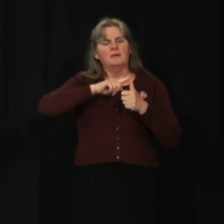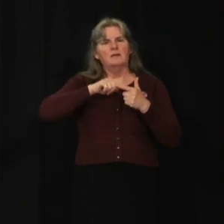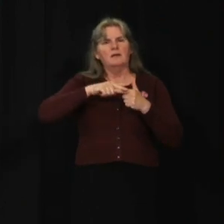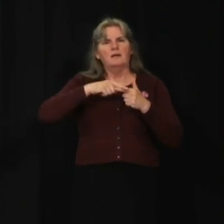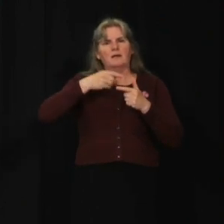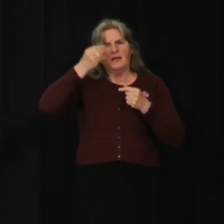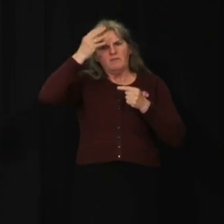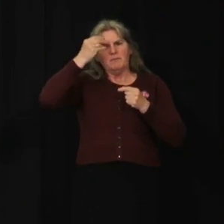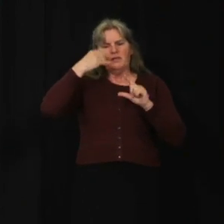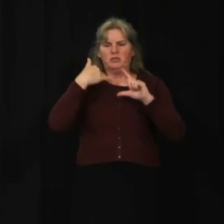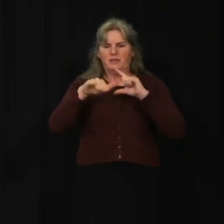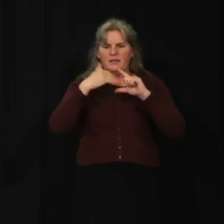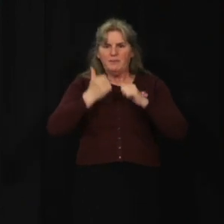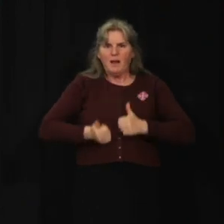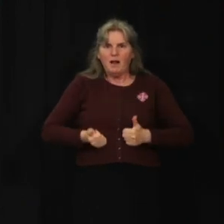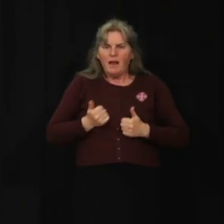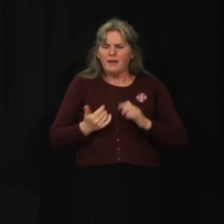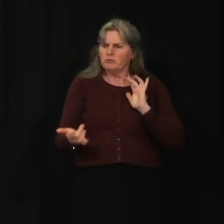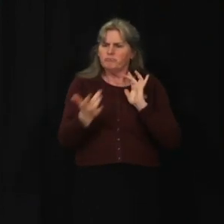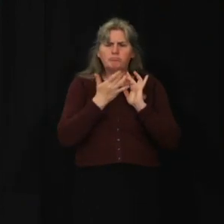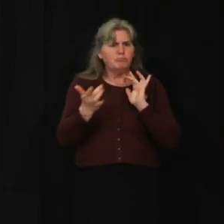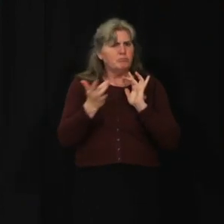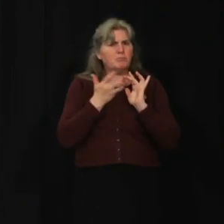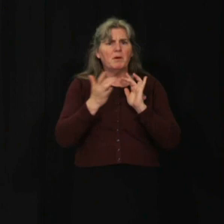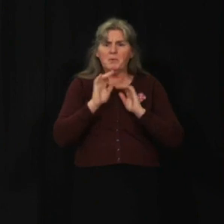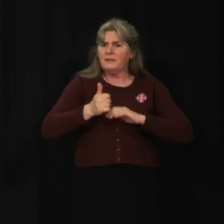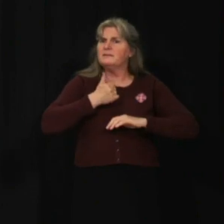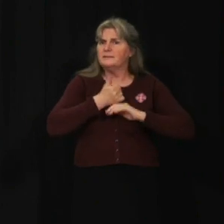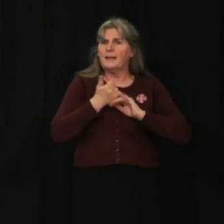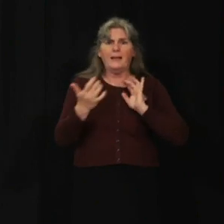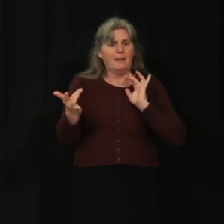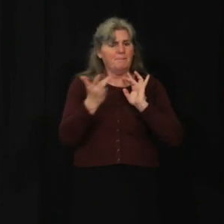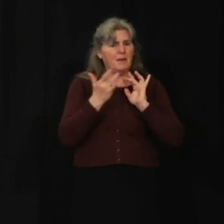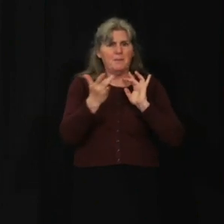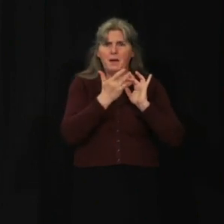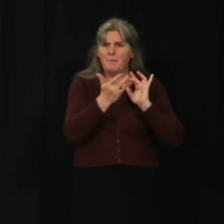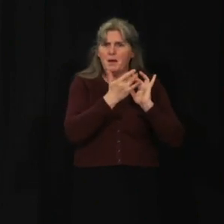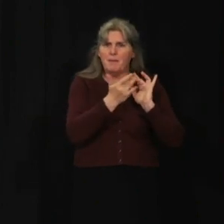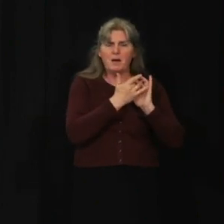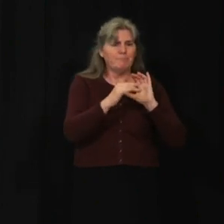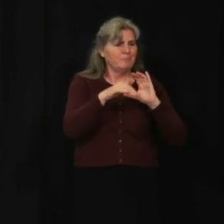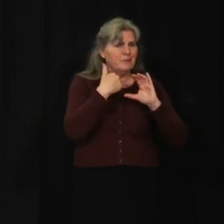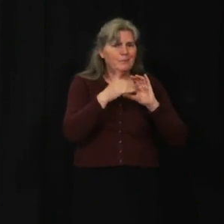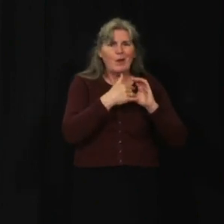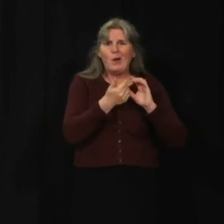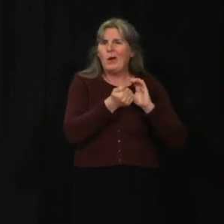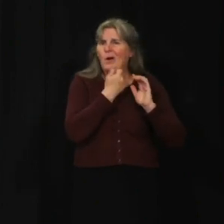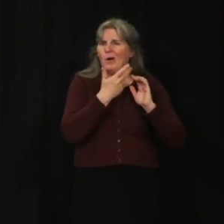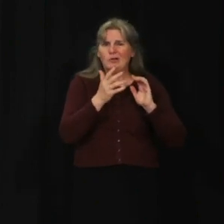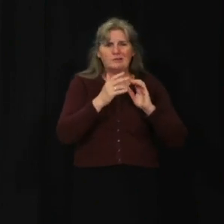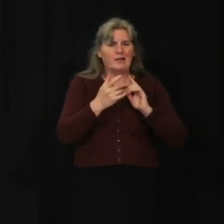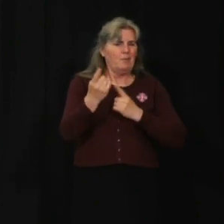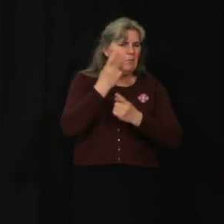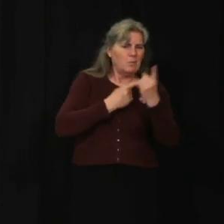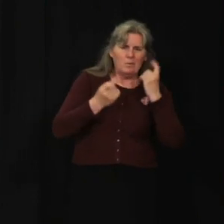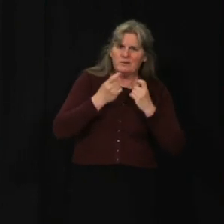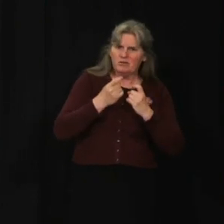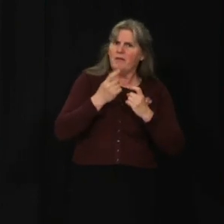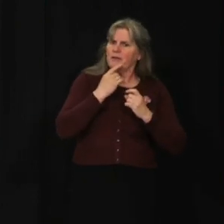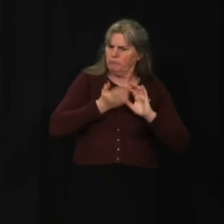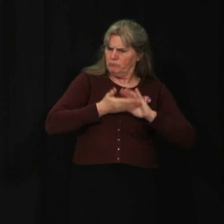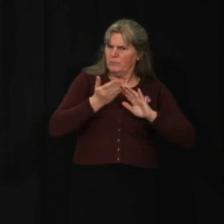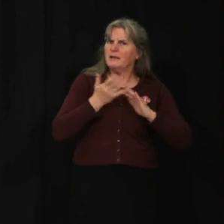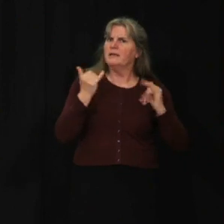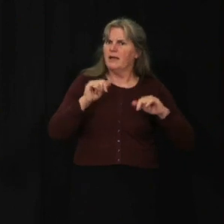email addresses, that type of thing. So we've been working on the mechanisms of that for quite some time now. I think we have that all up and